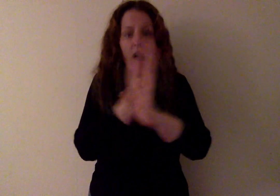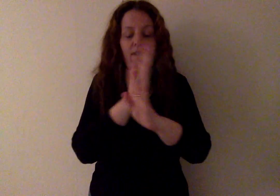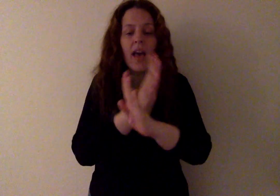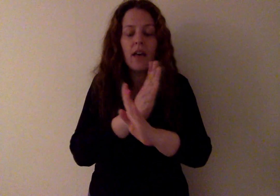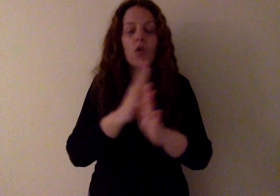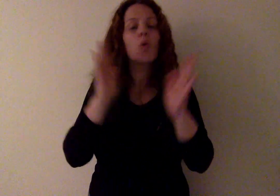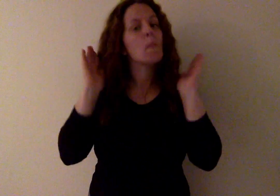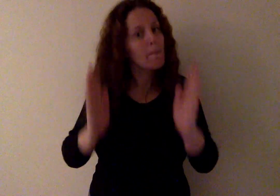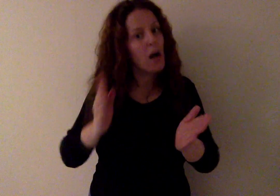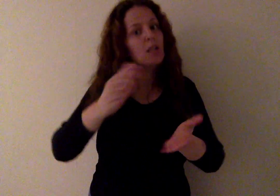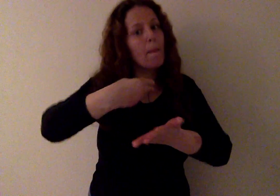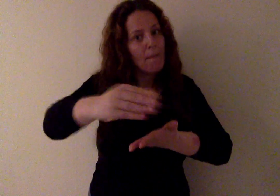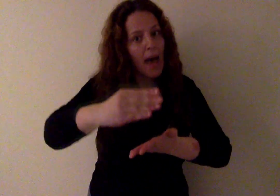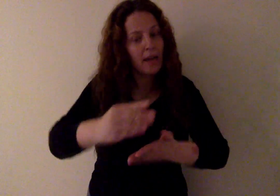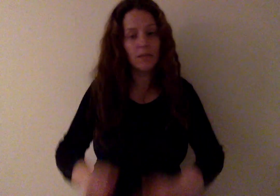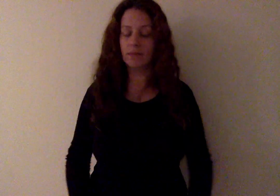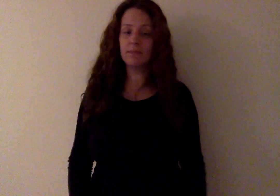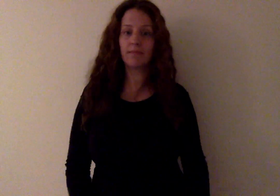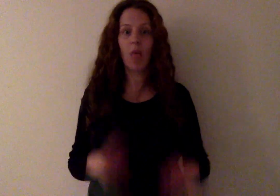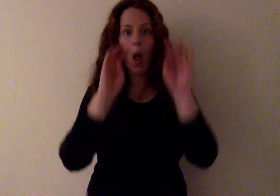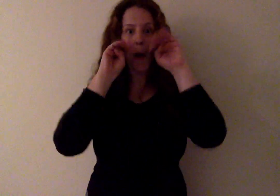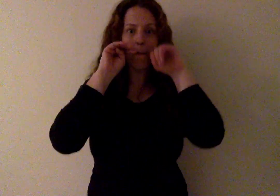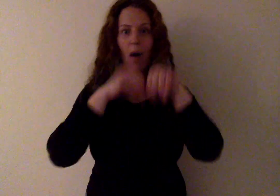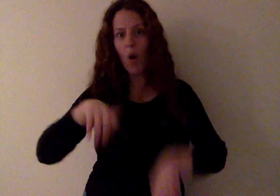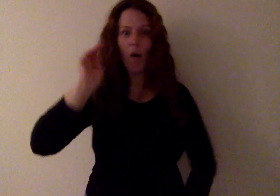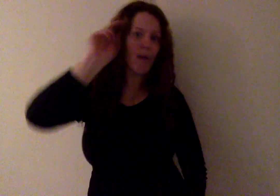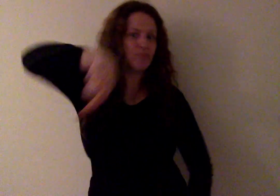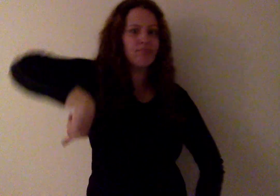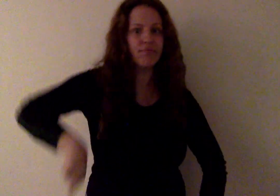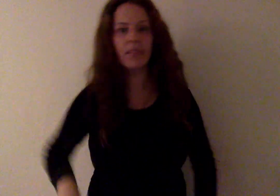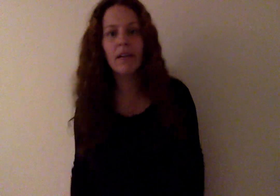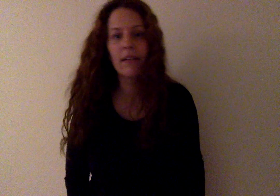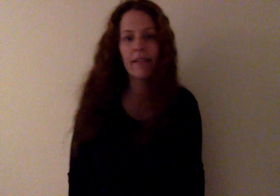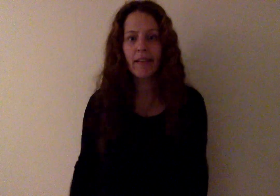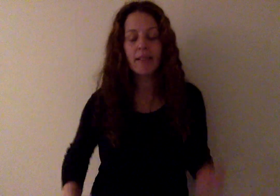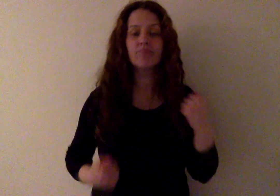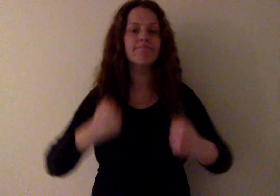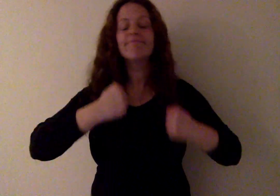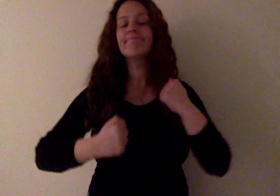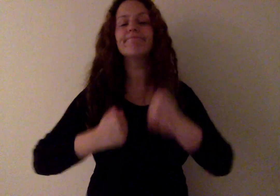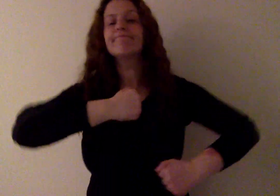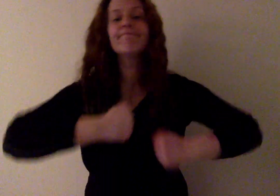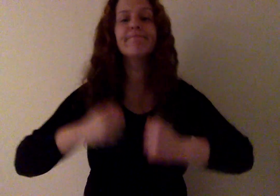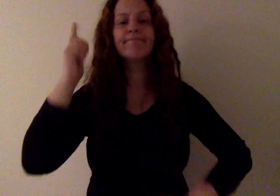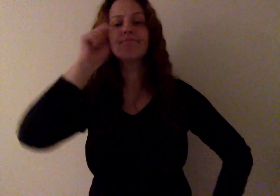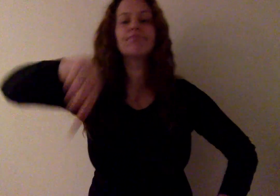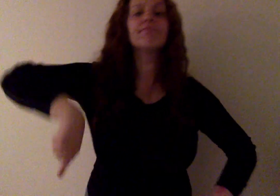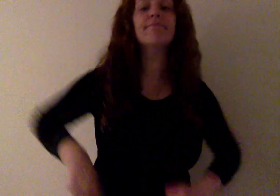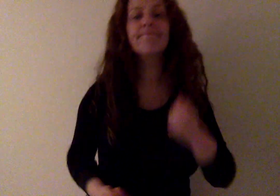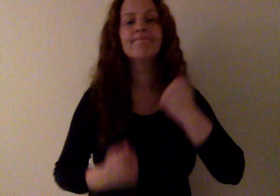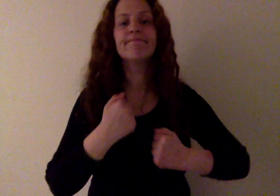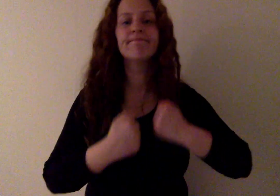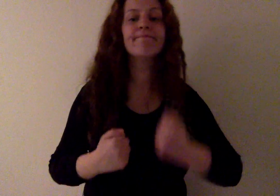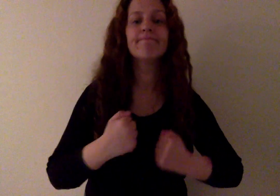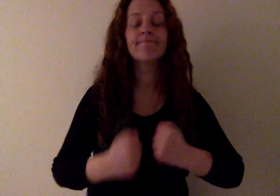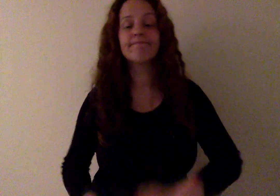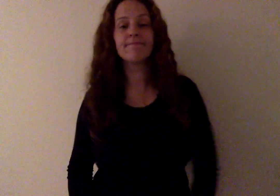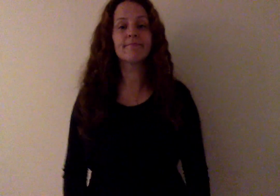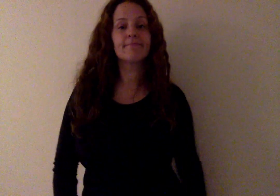He was bowled over in an instant by the impatient and impetuous mole, who trotted along the